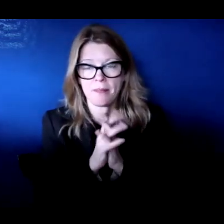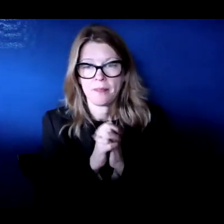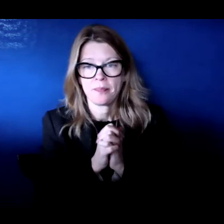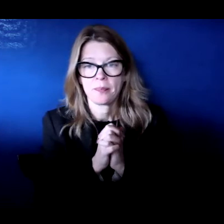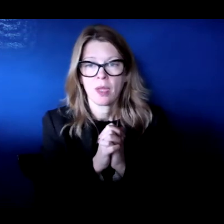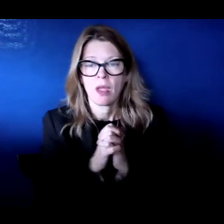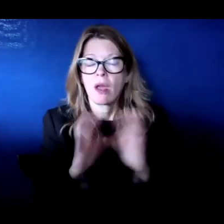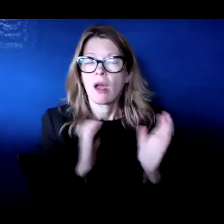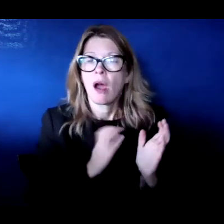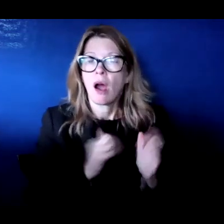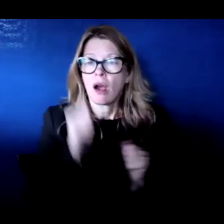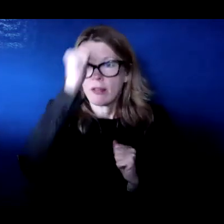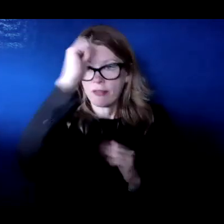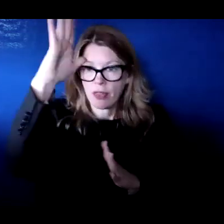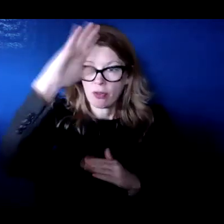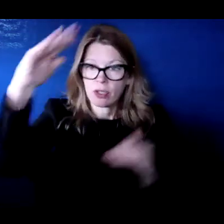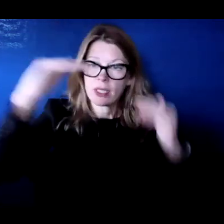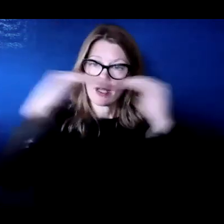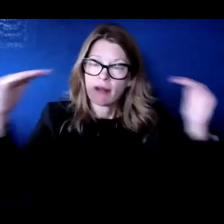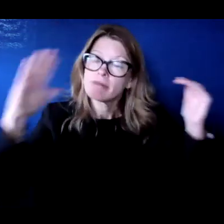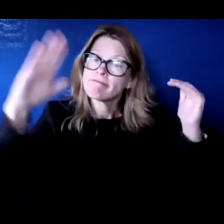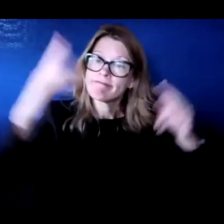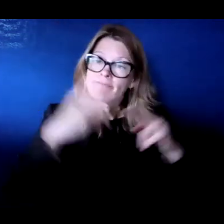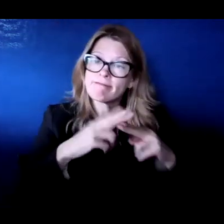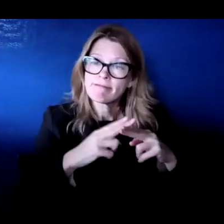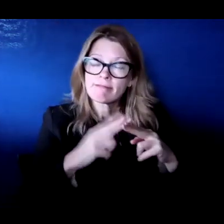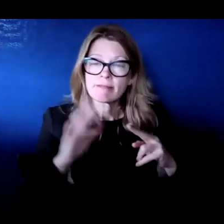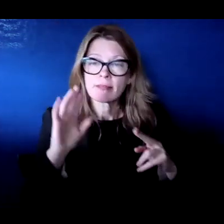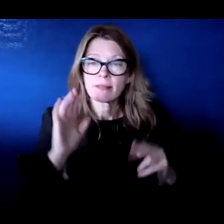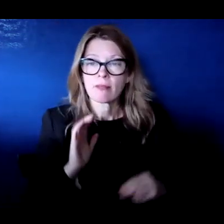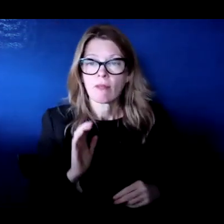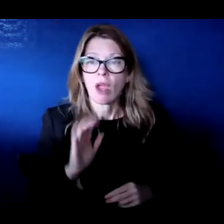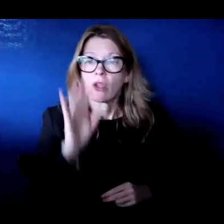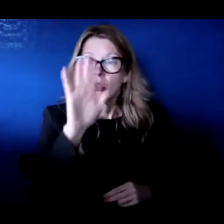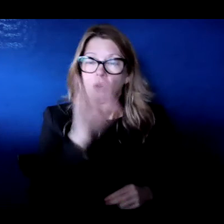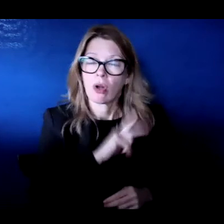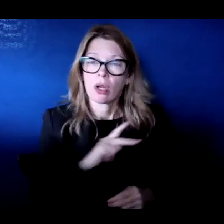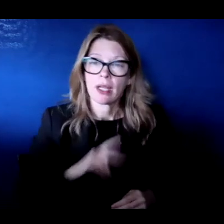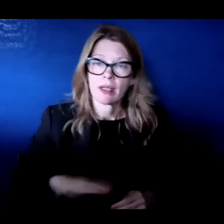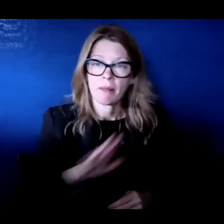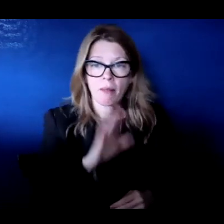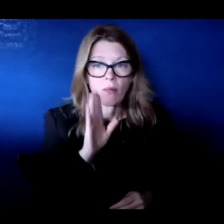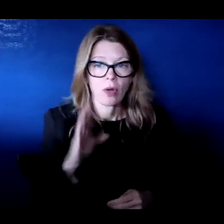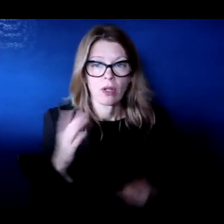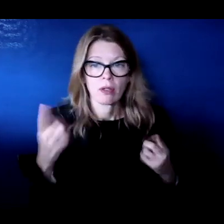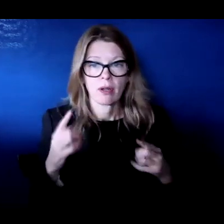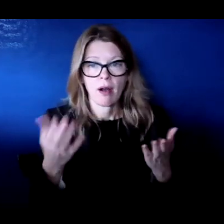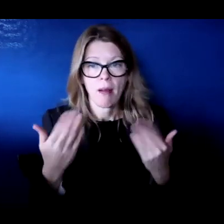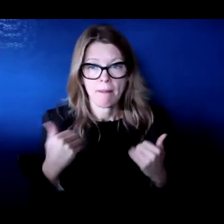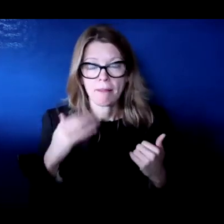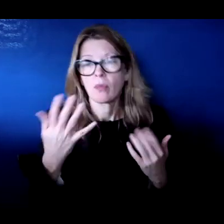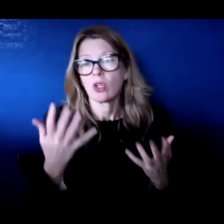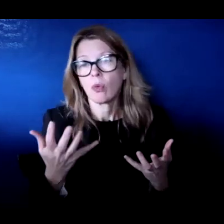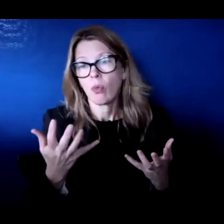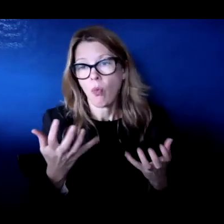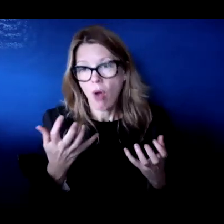Our Father, who art in heaven, hallowed be thy name. Thy kingdom come, thy will be done on earth